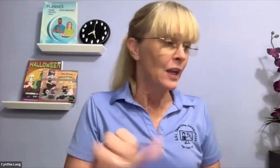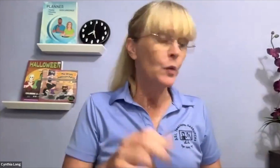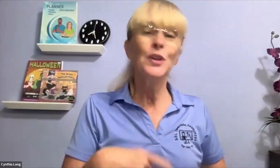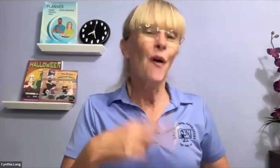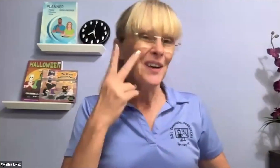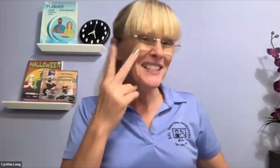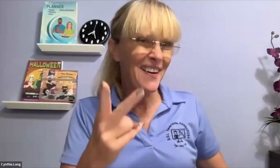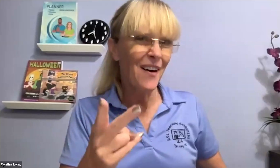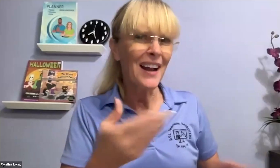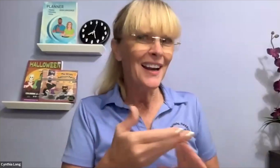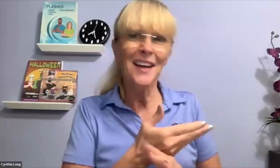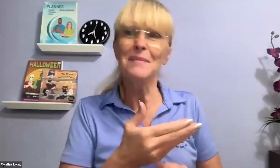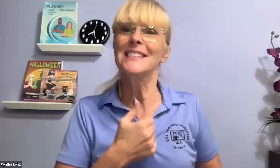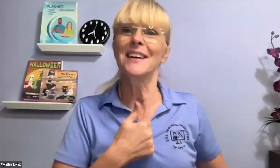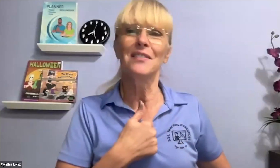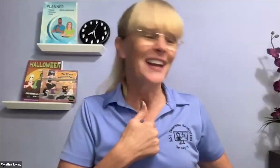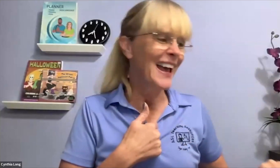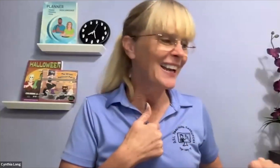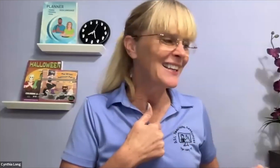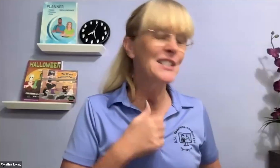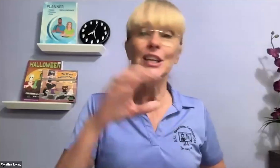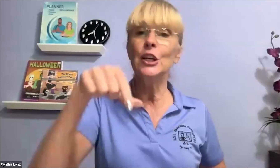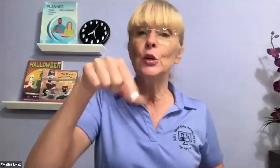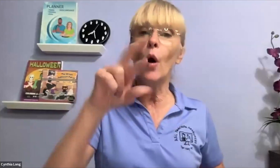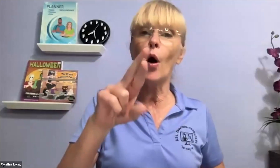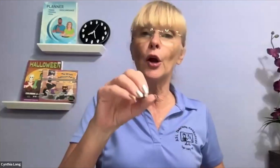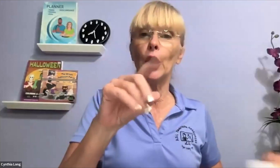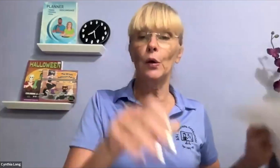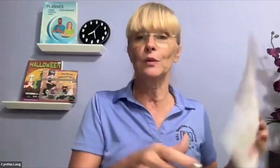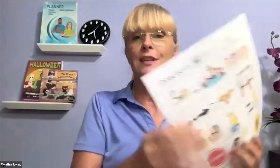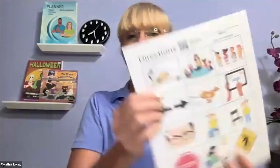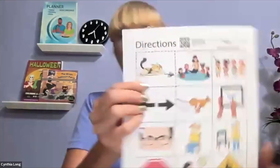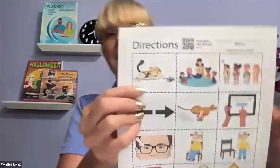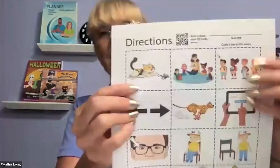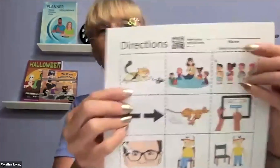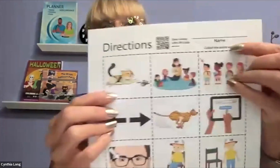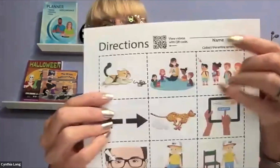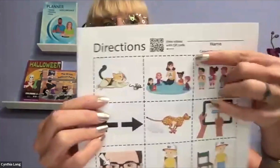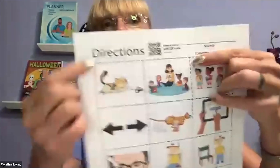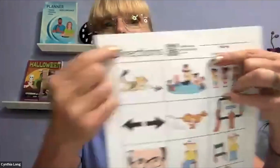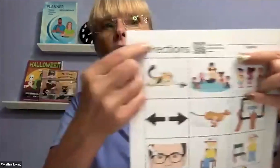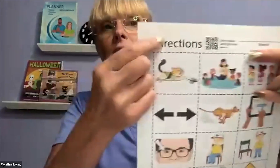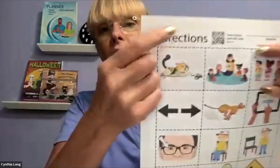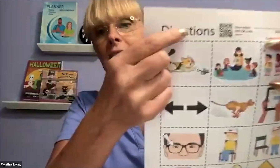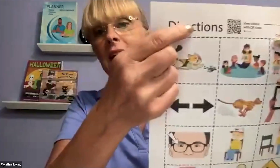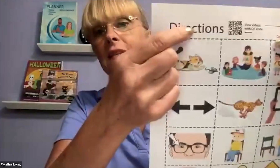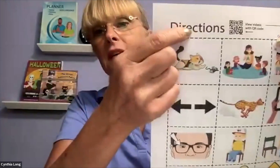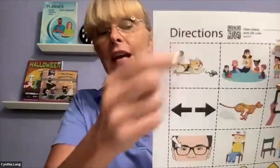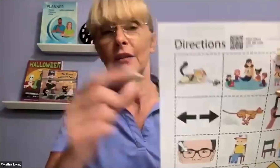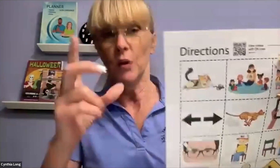other one you already saw, I got ahead of myself, and that is the QR codes. Again, these are on all of our things. If you want